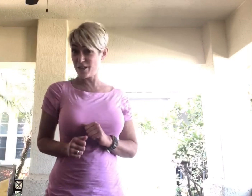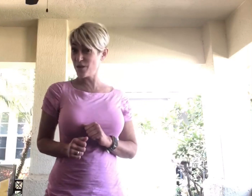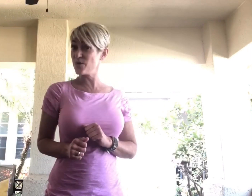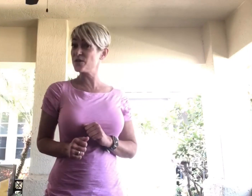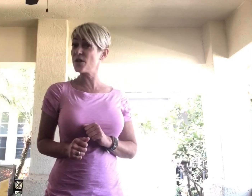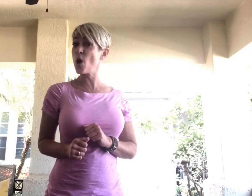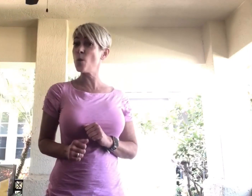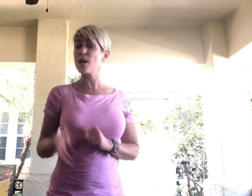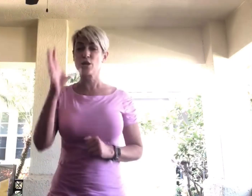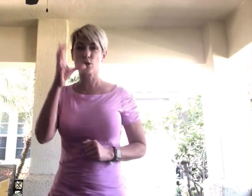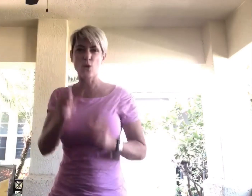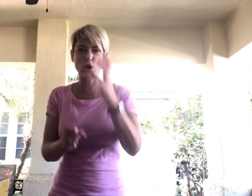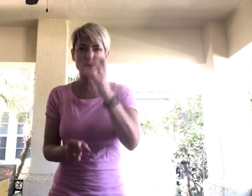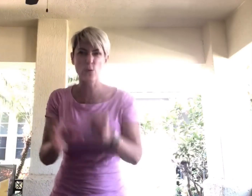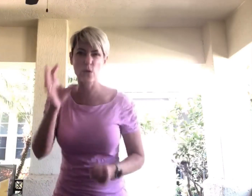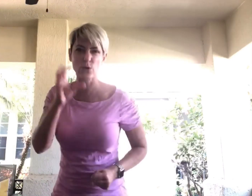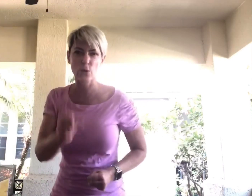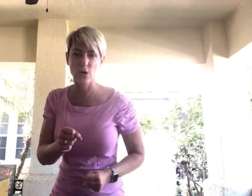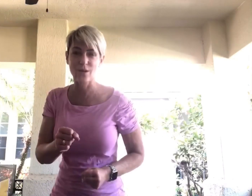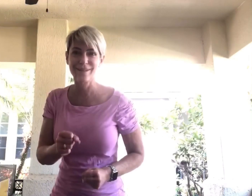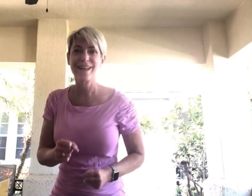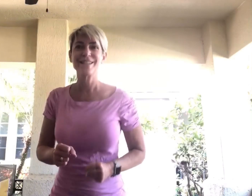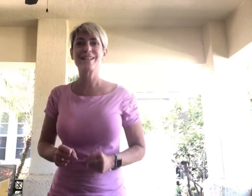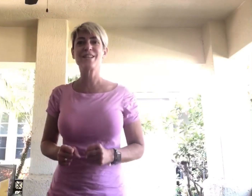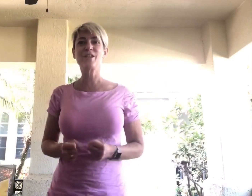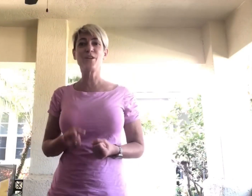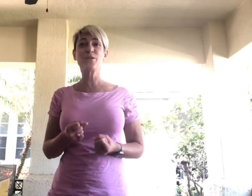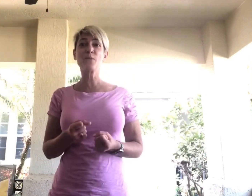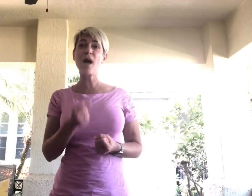use soap? Squirt, squirt, squirt. Did you use water?